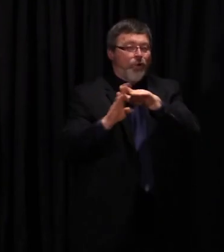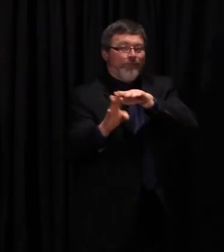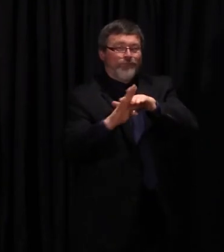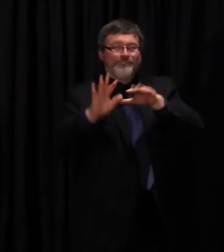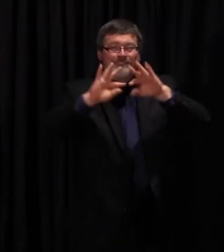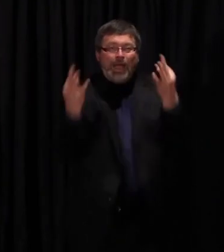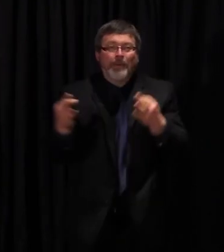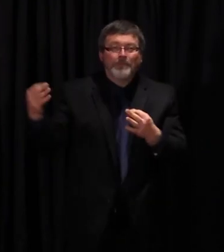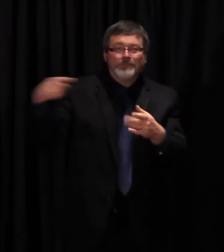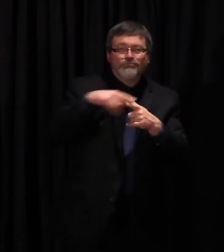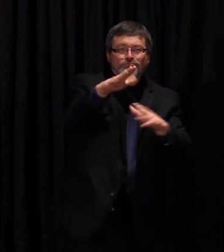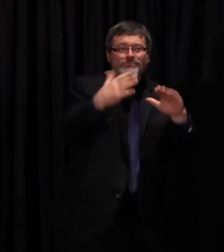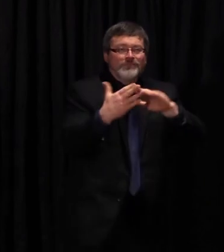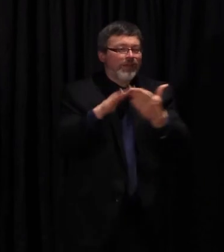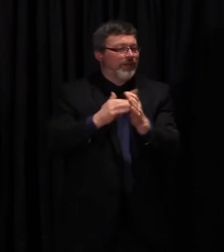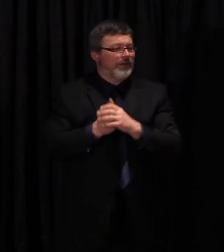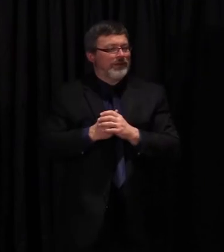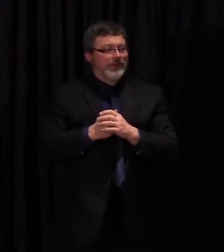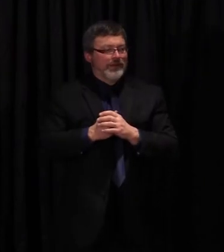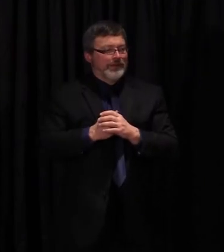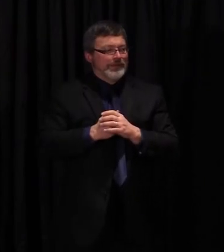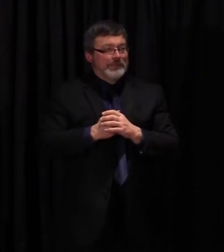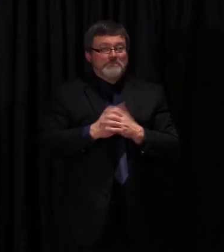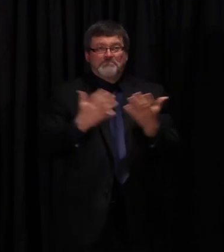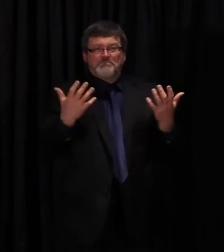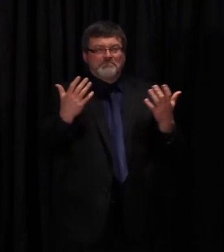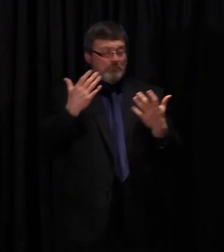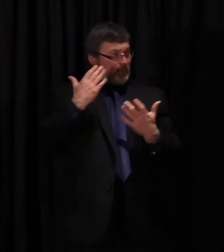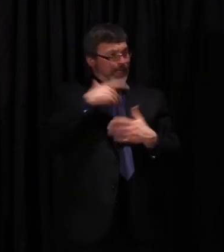simply call a friend who may be struggling through hard times.